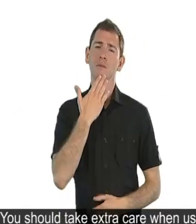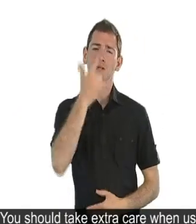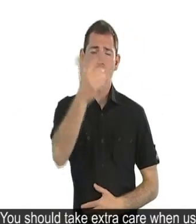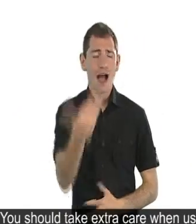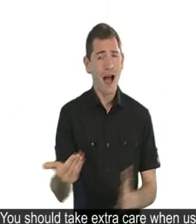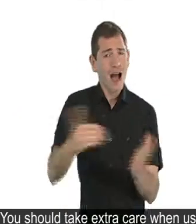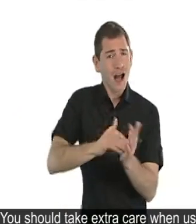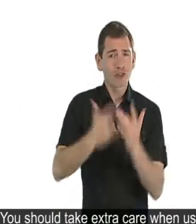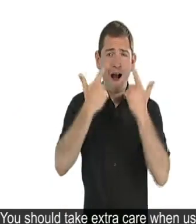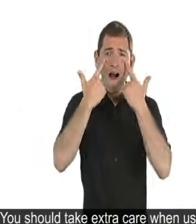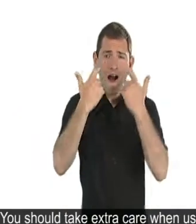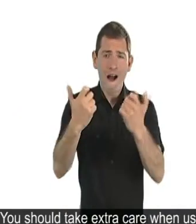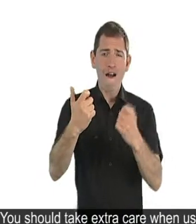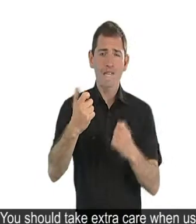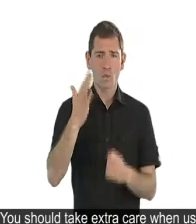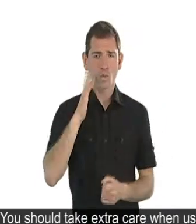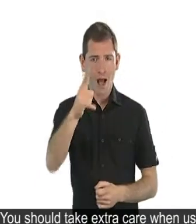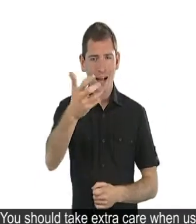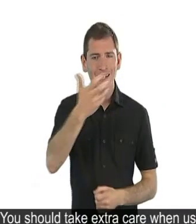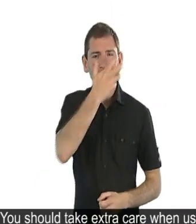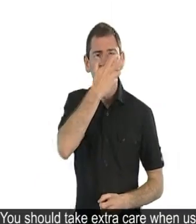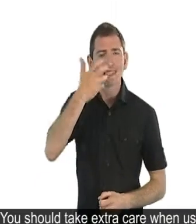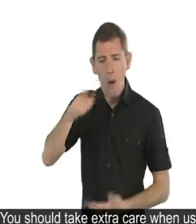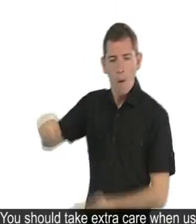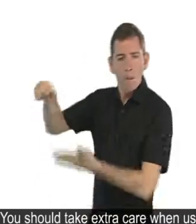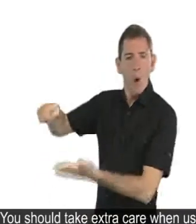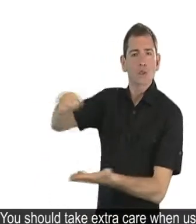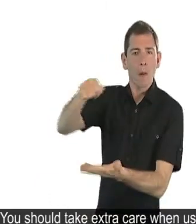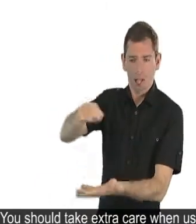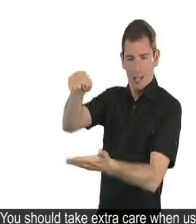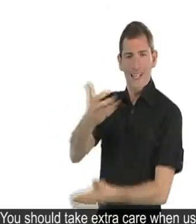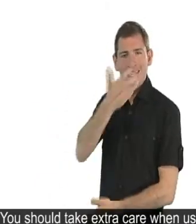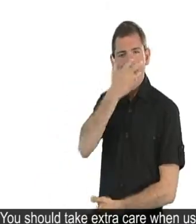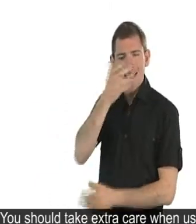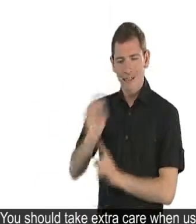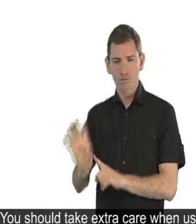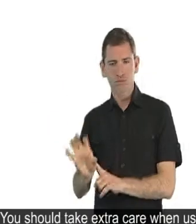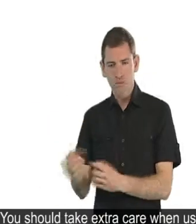You should take extra care when using portable heaters and electric blankets.